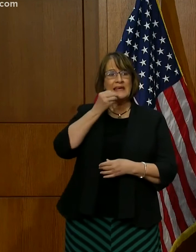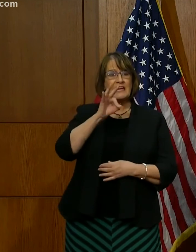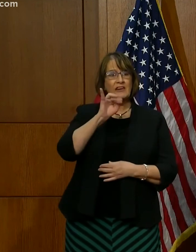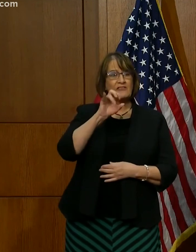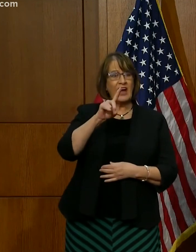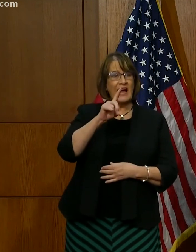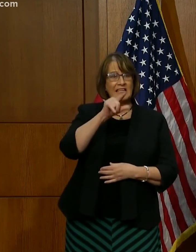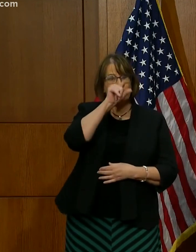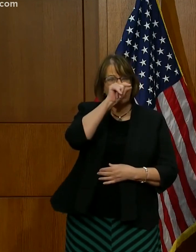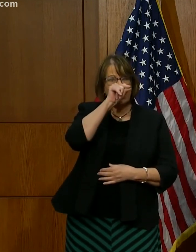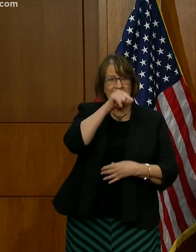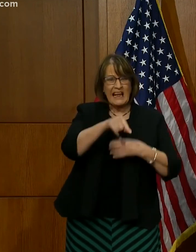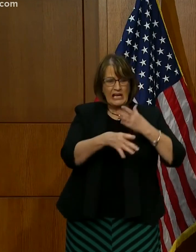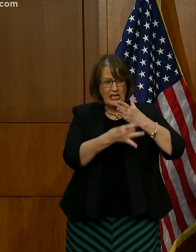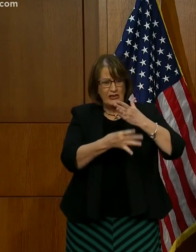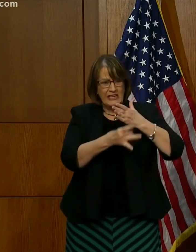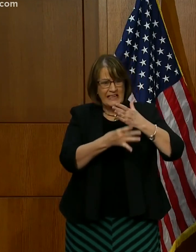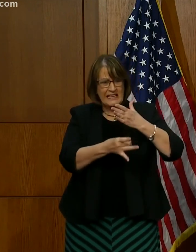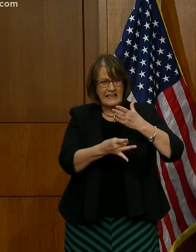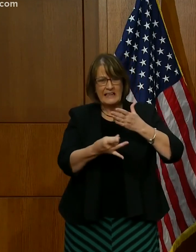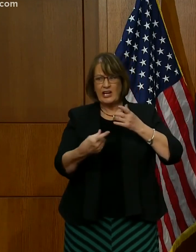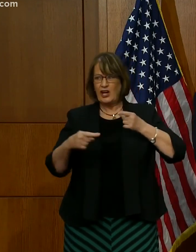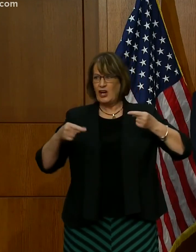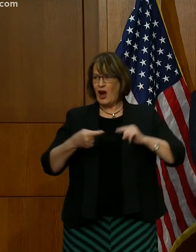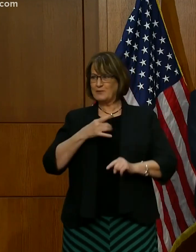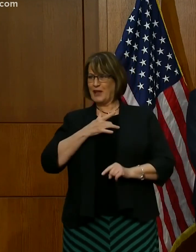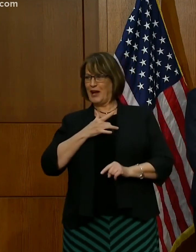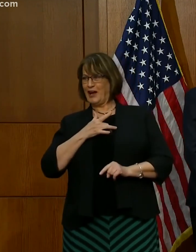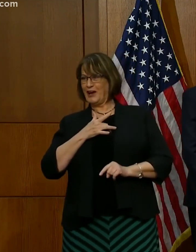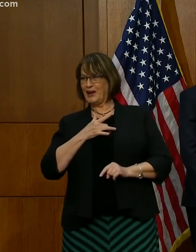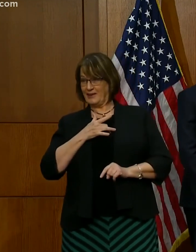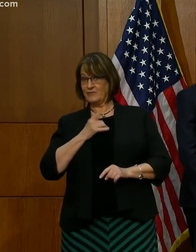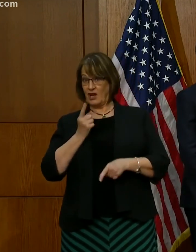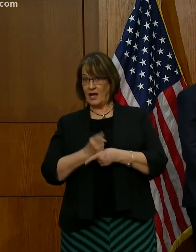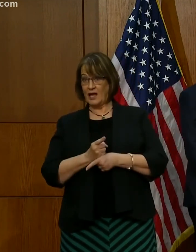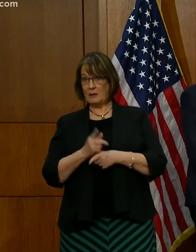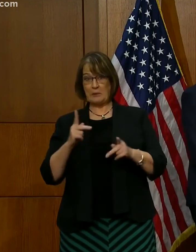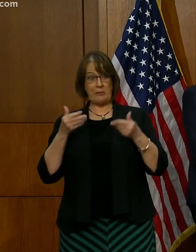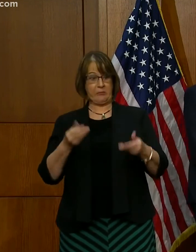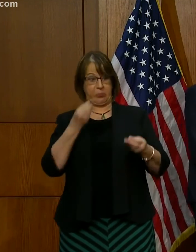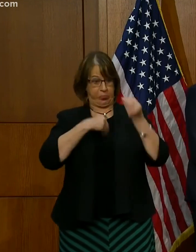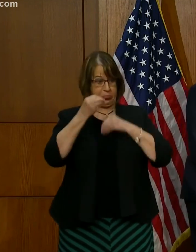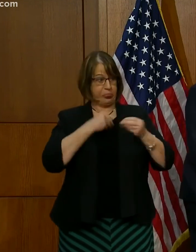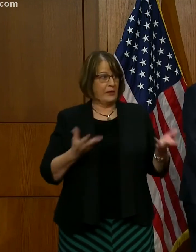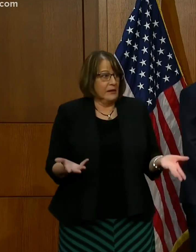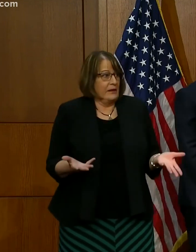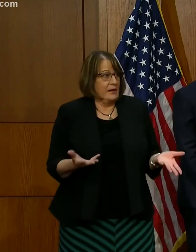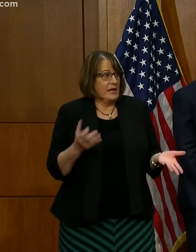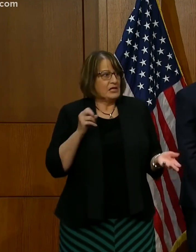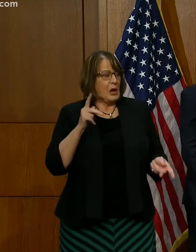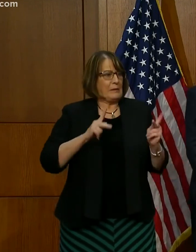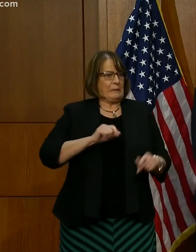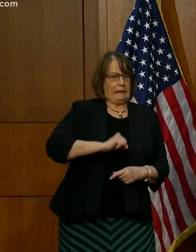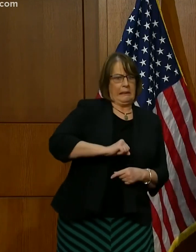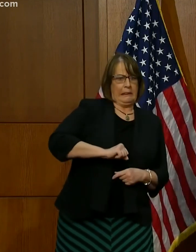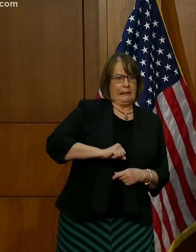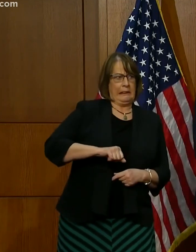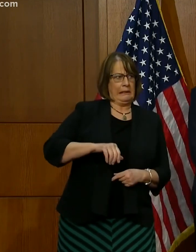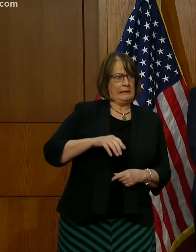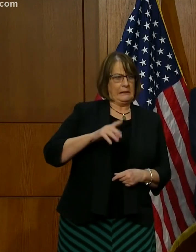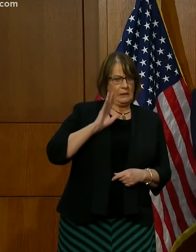the grease harms the heart. So a lot of times people are reluctant to take this vaccination.